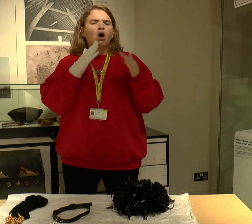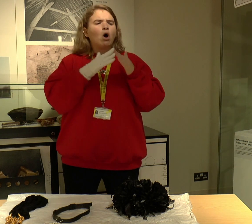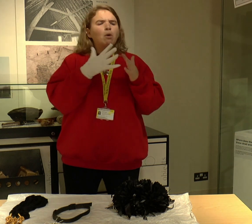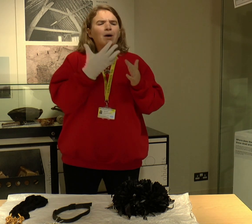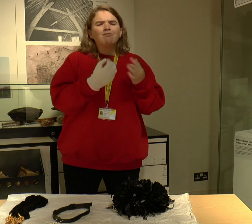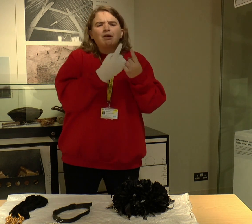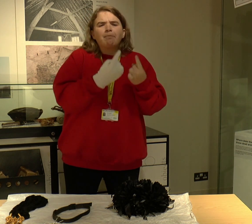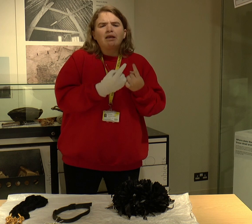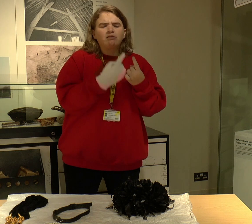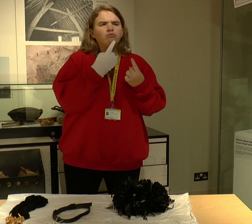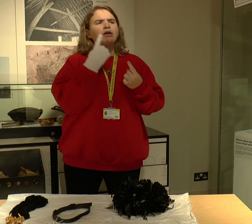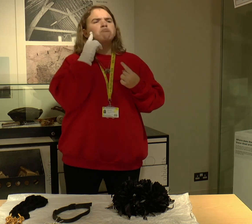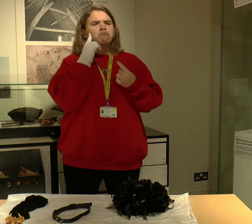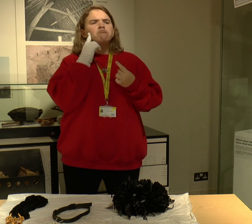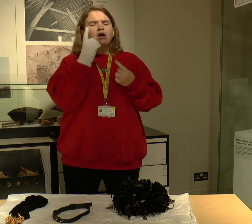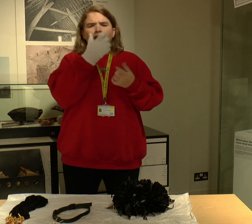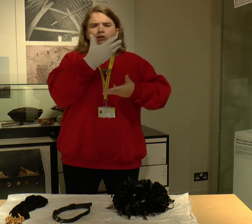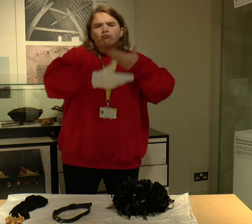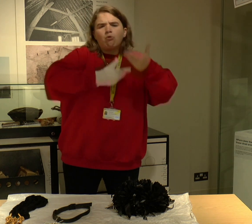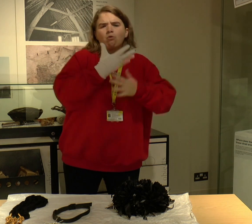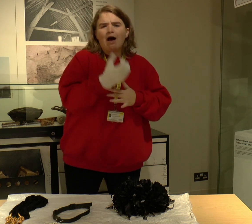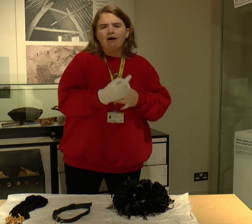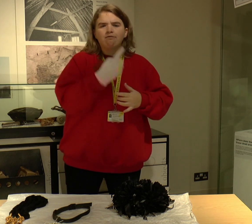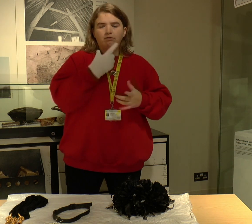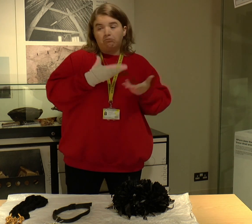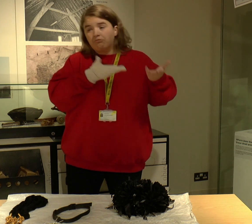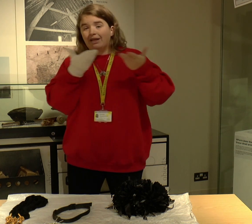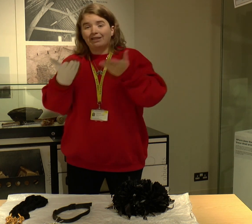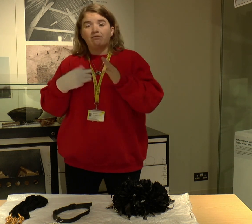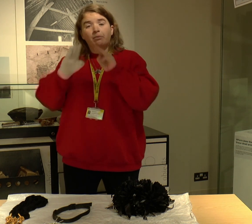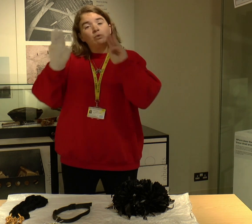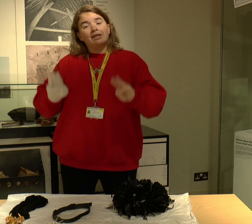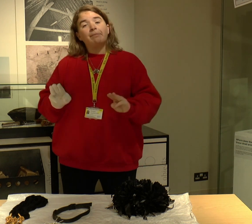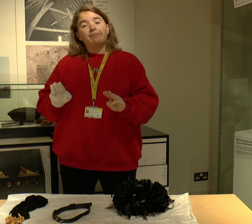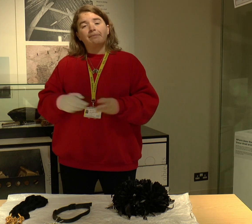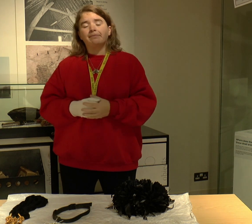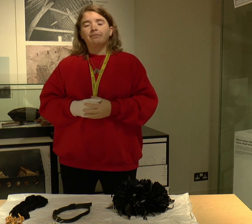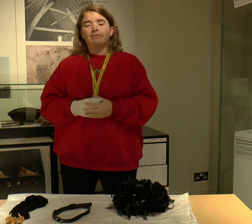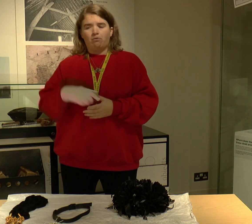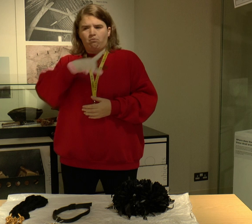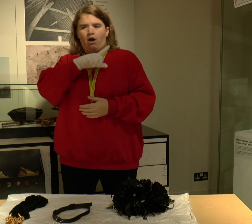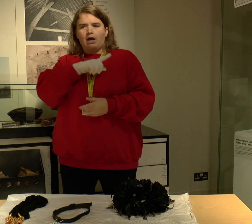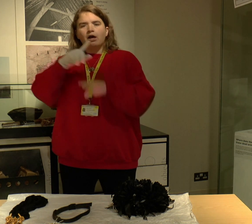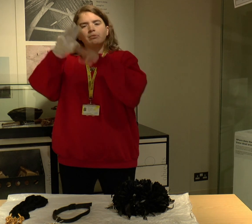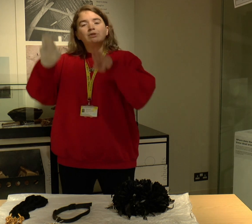So please, if you're at home and you have an item that you no longer use that tells your story, think about donating it to the